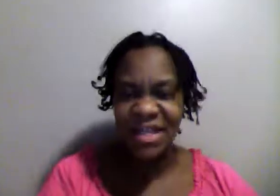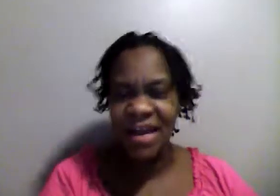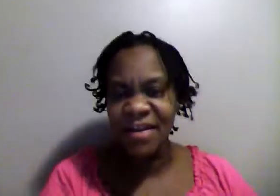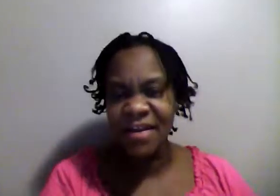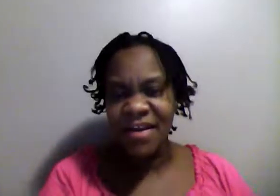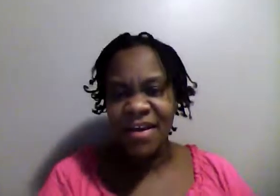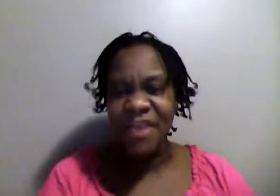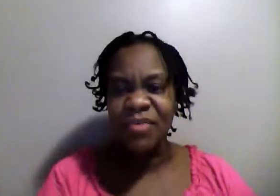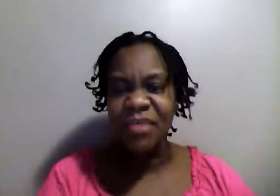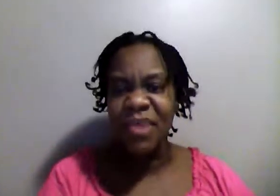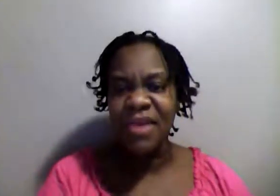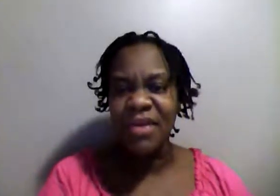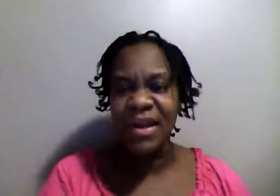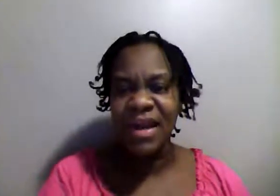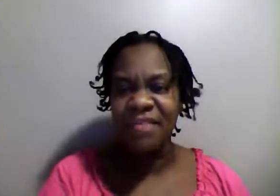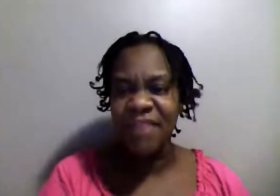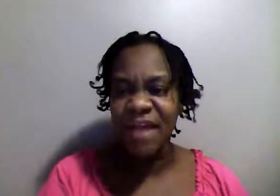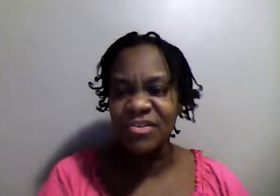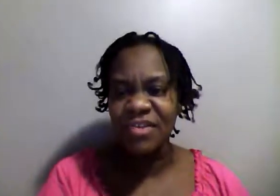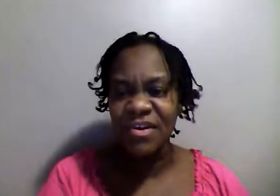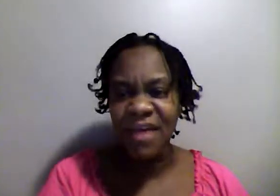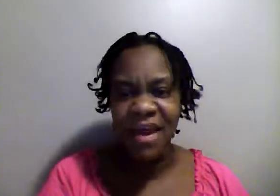then it will break down a lot faster